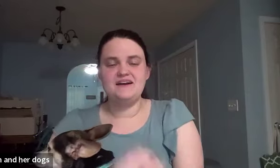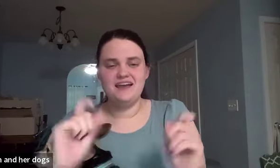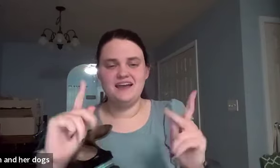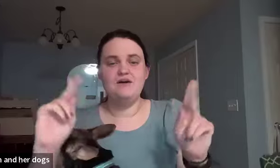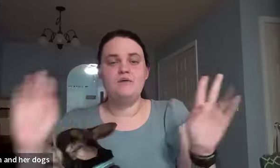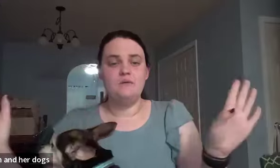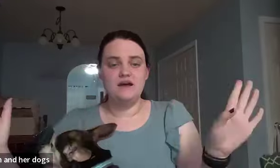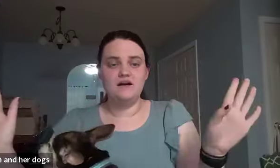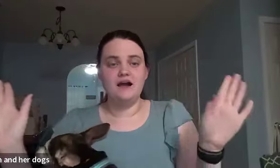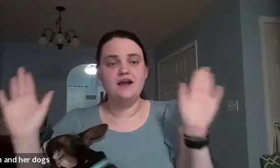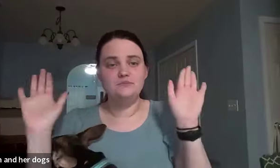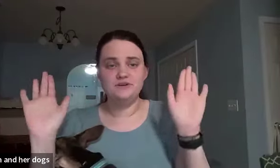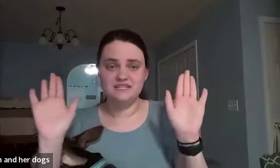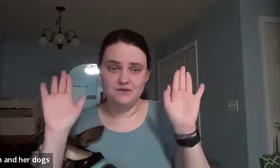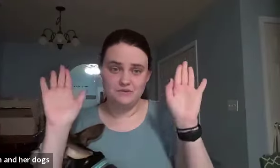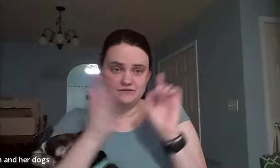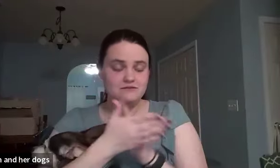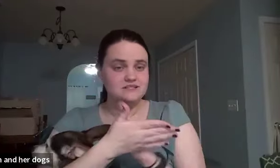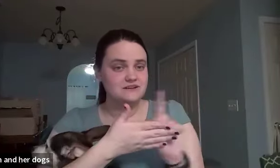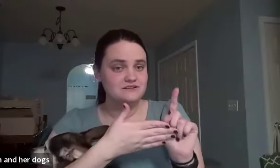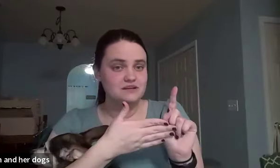But okay. Well, I hope you guys have a wonderful rest of y'all's